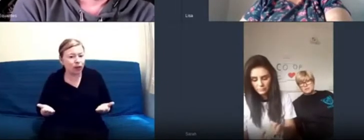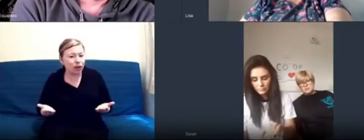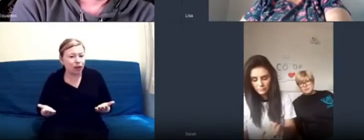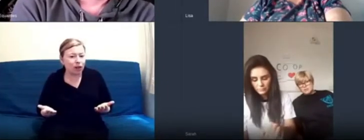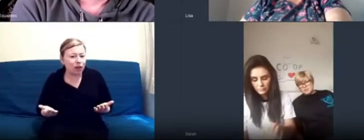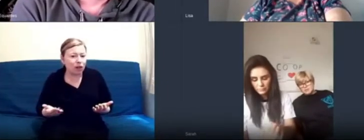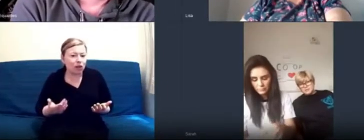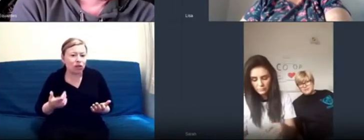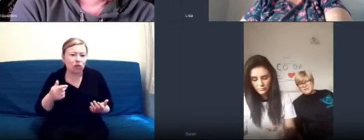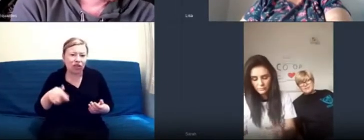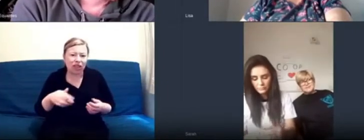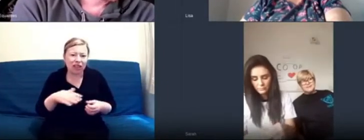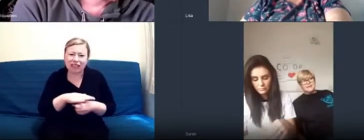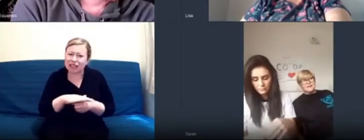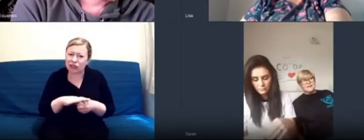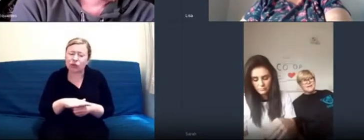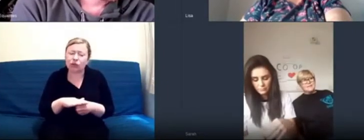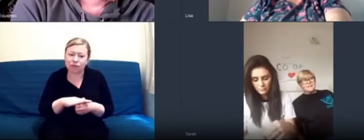to be put in that situation,